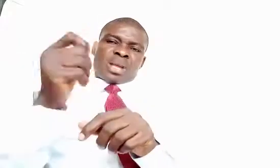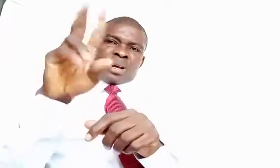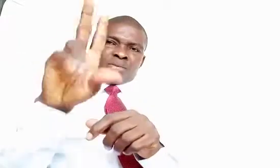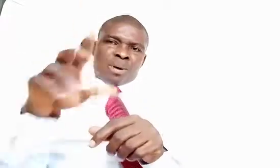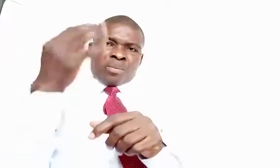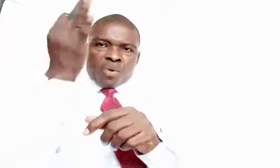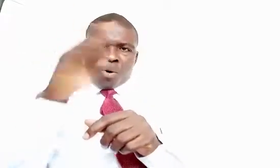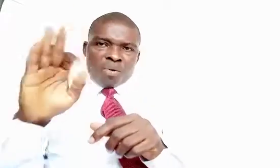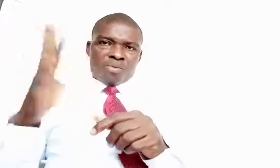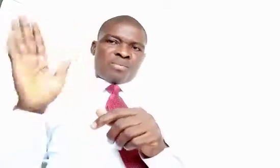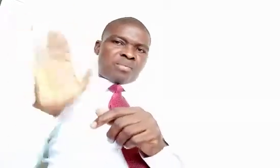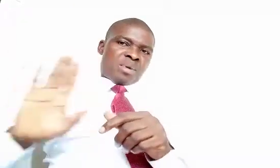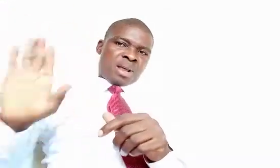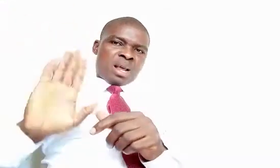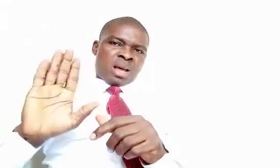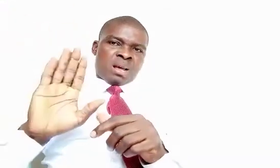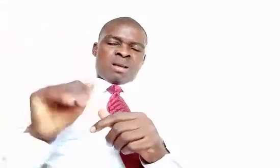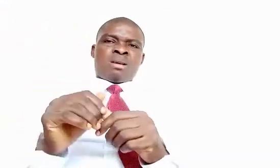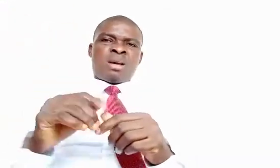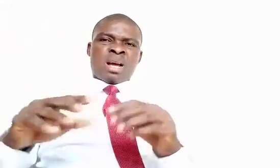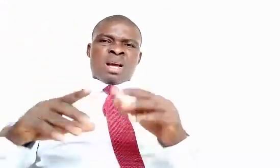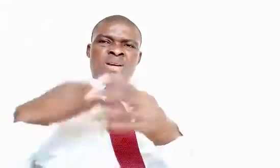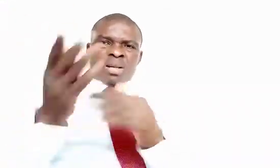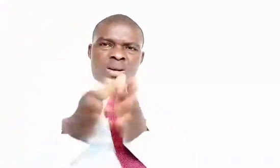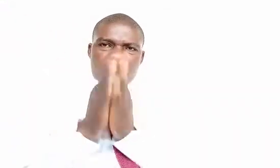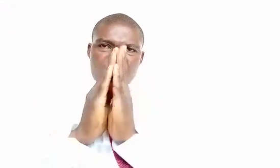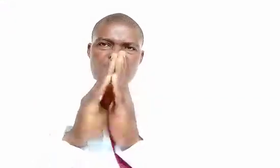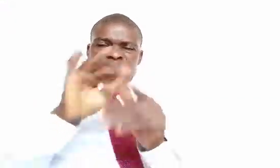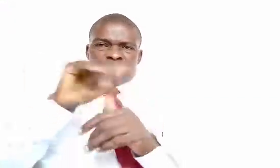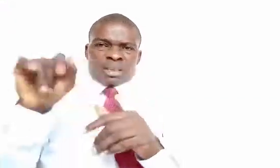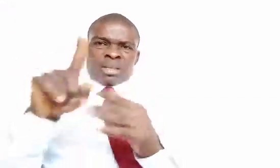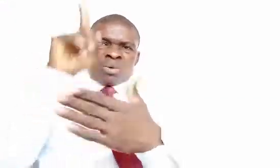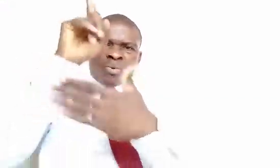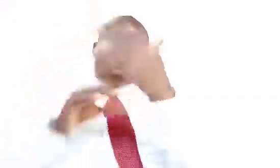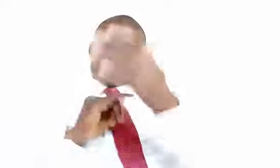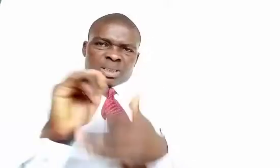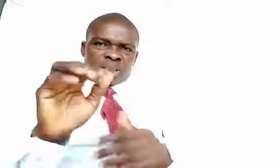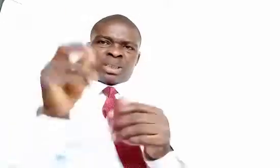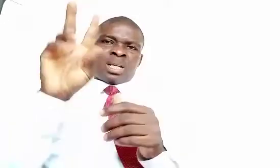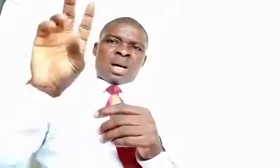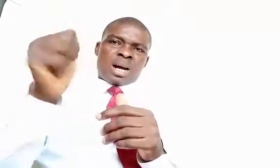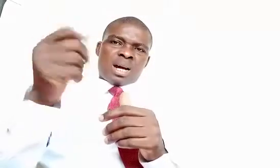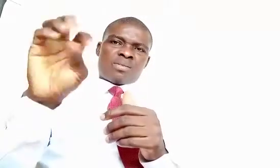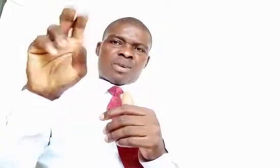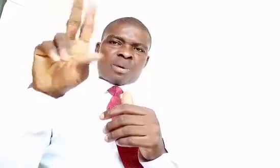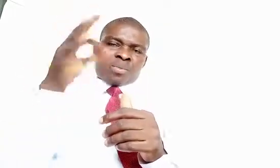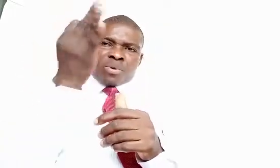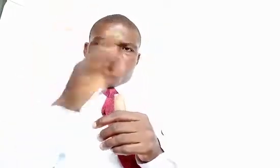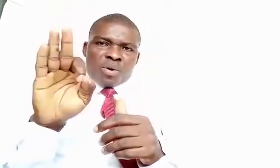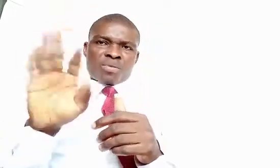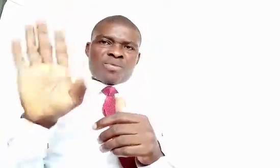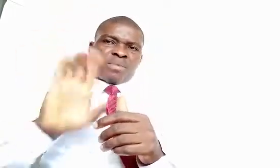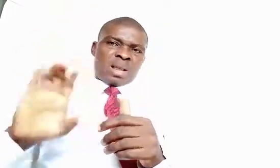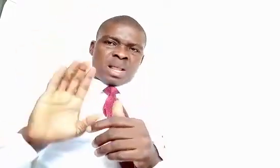manner. So let's start by asking, what are adverbs of manners? Adverbs of